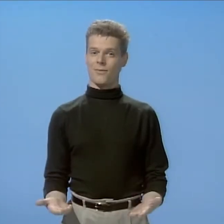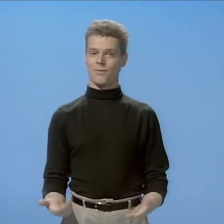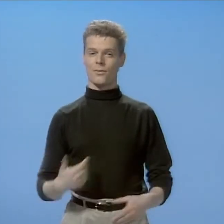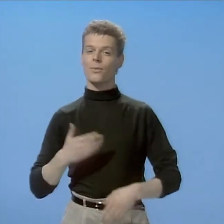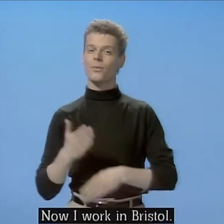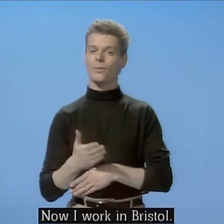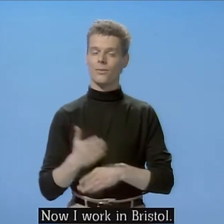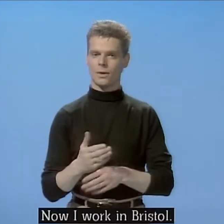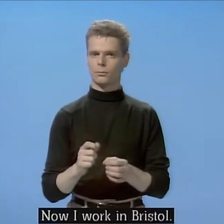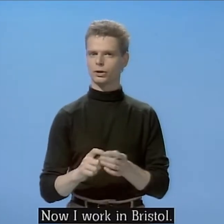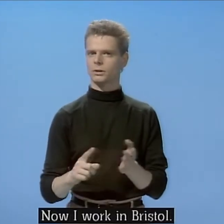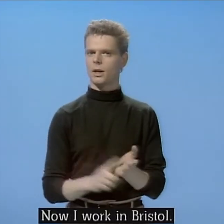Now, I work in Bristol.